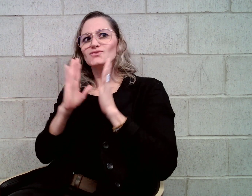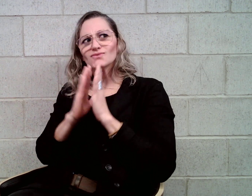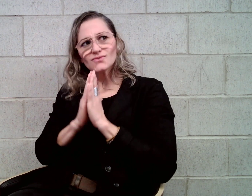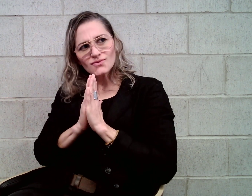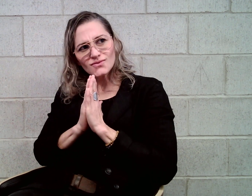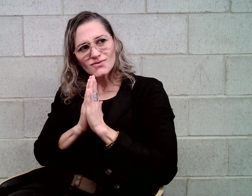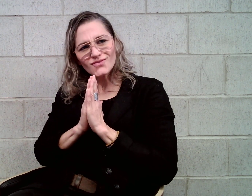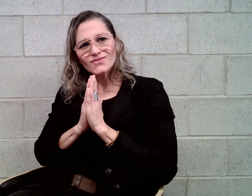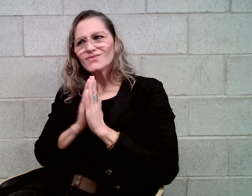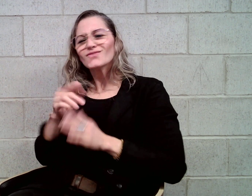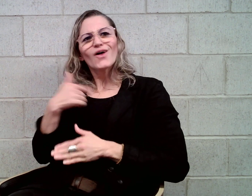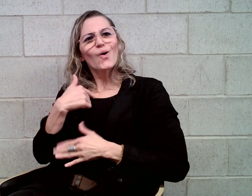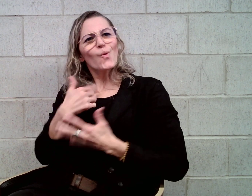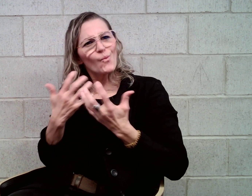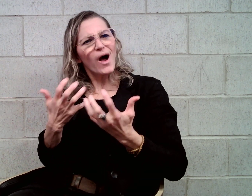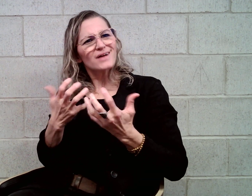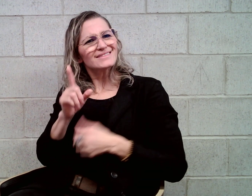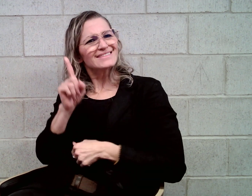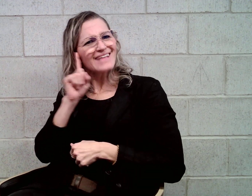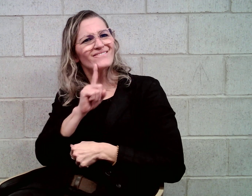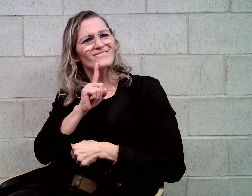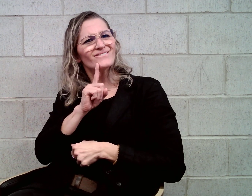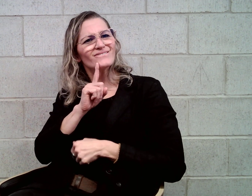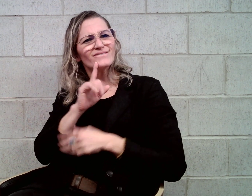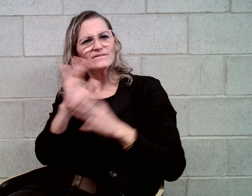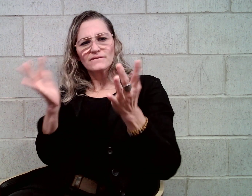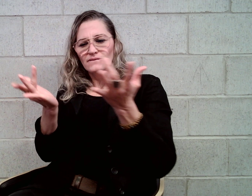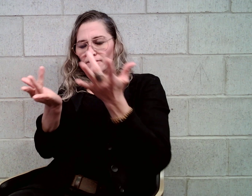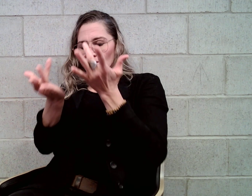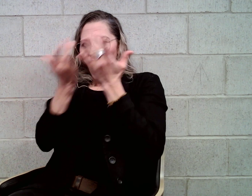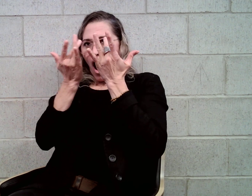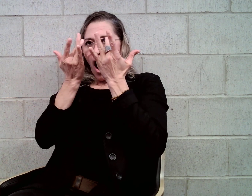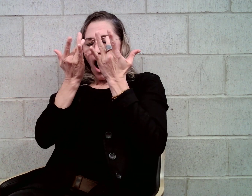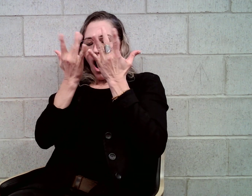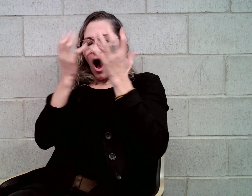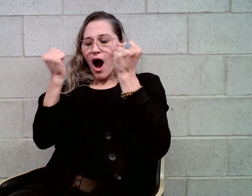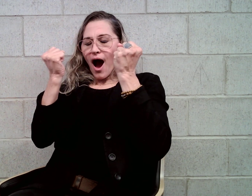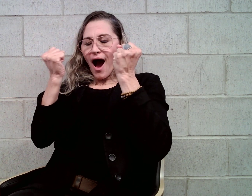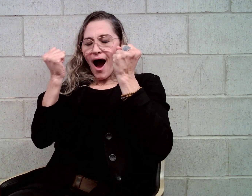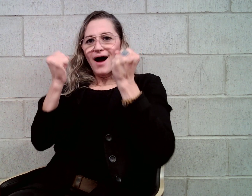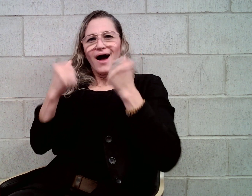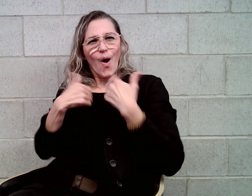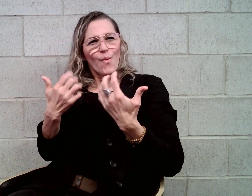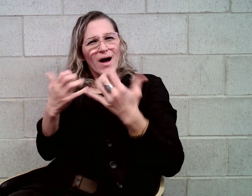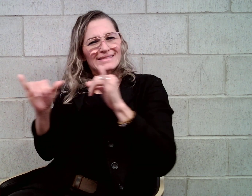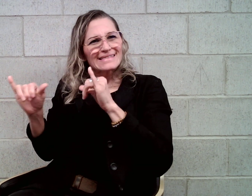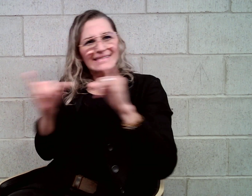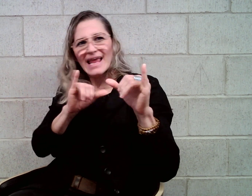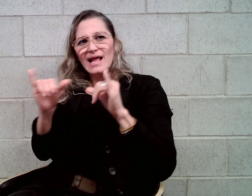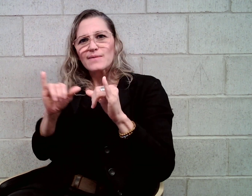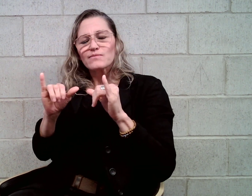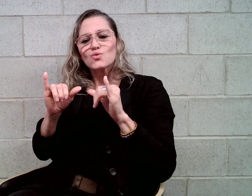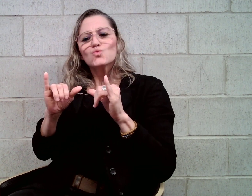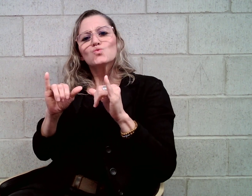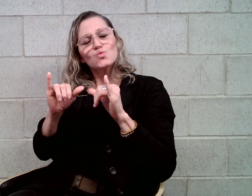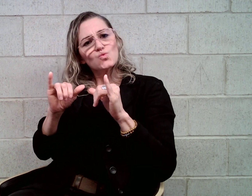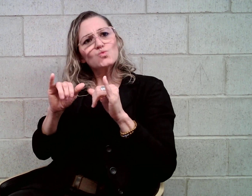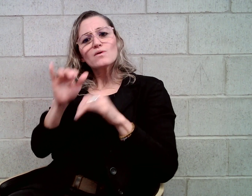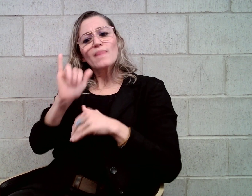of Shakespeare. I think that is an experience that I want to offer deaf people, but visually. I